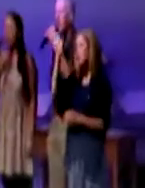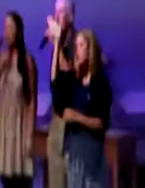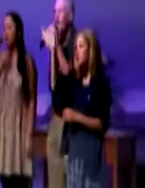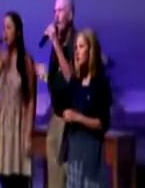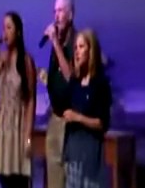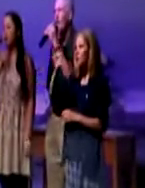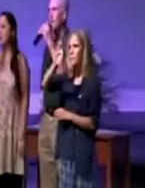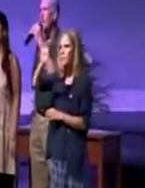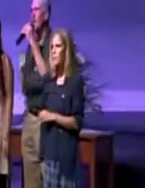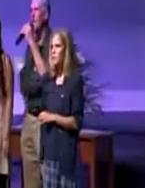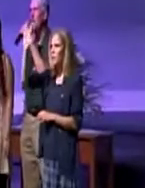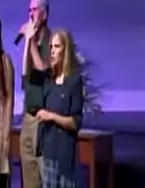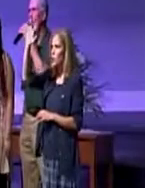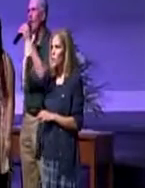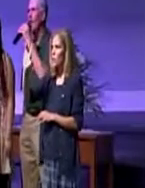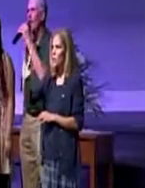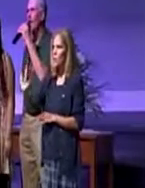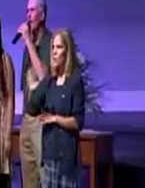see the empty